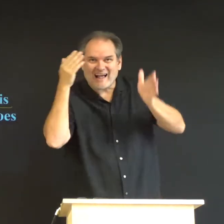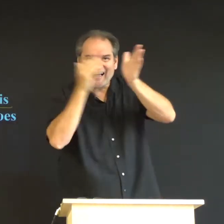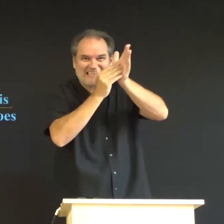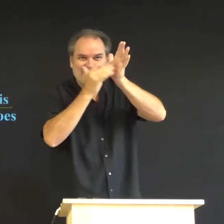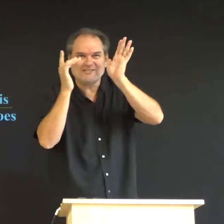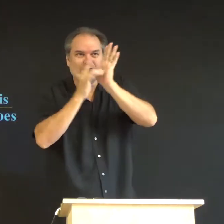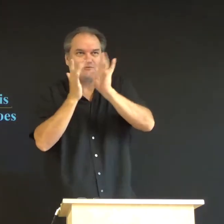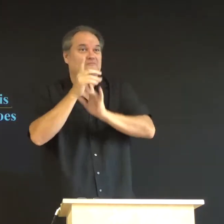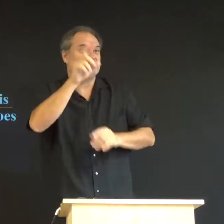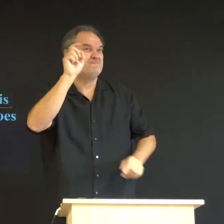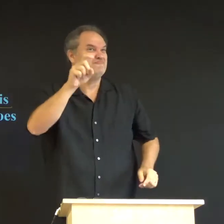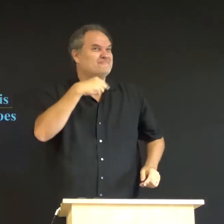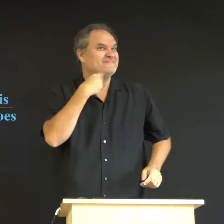no, you're against God.